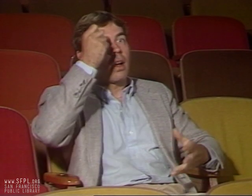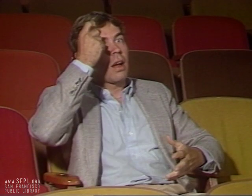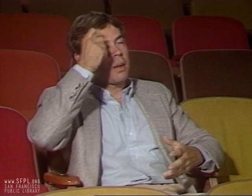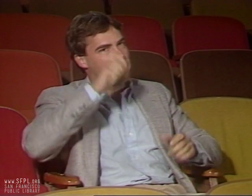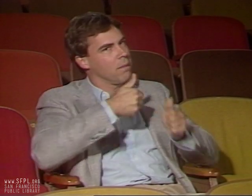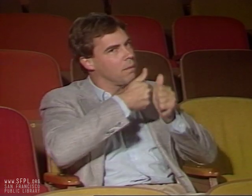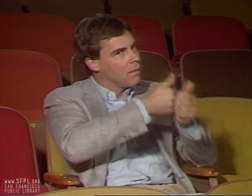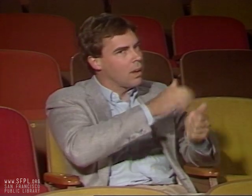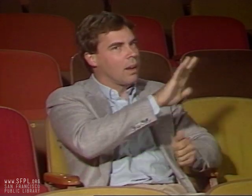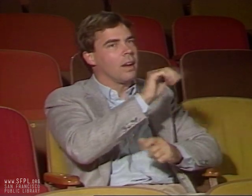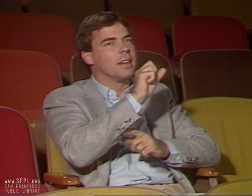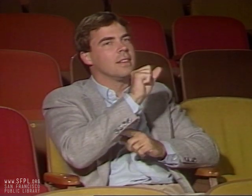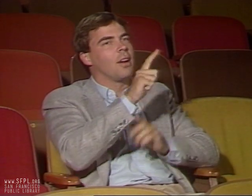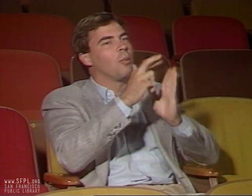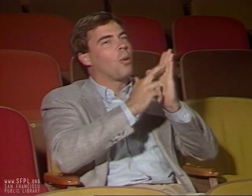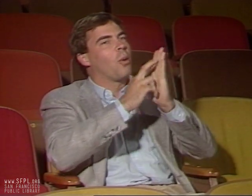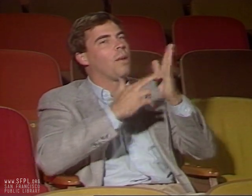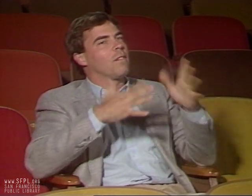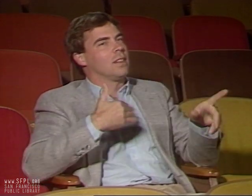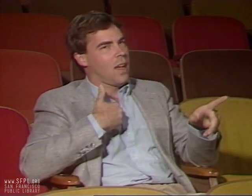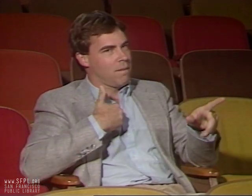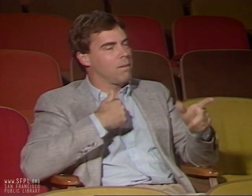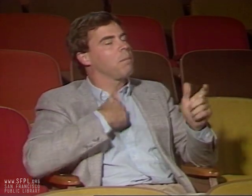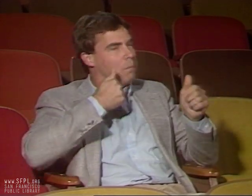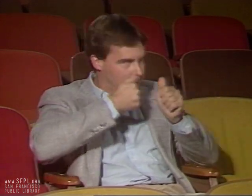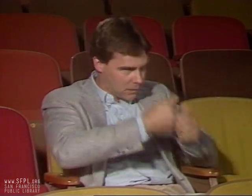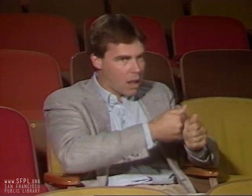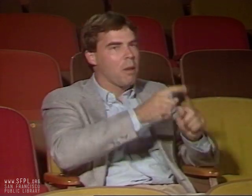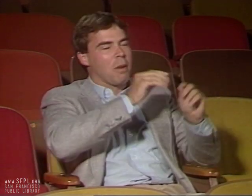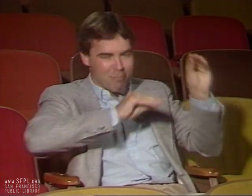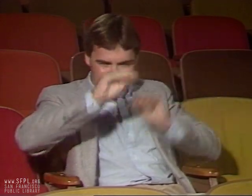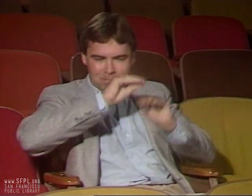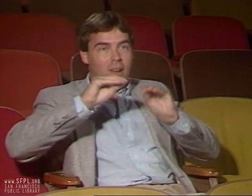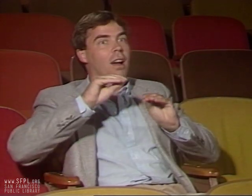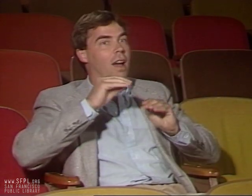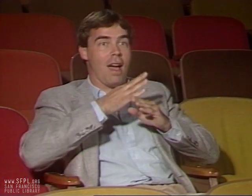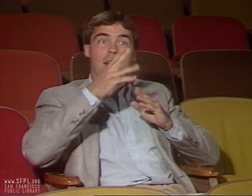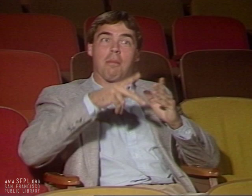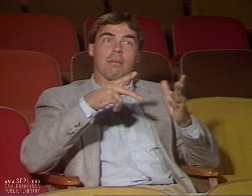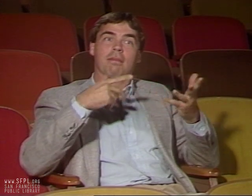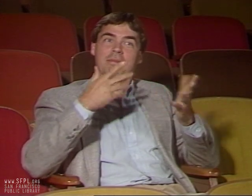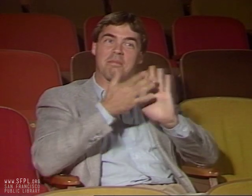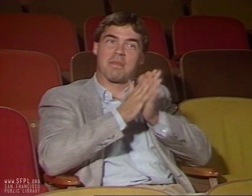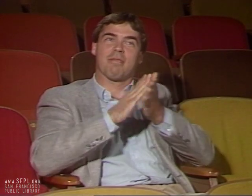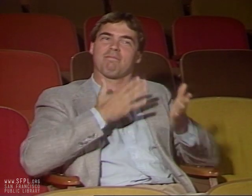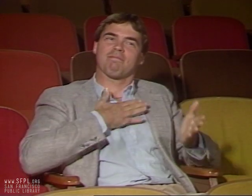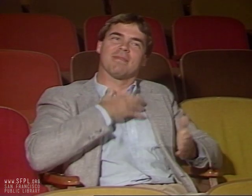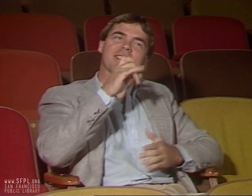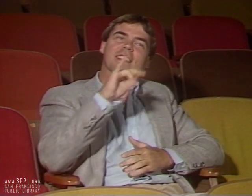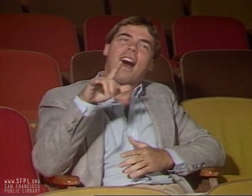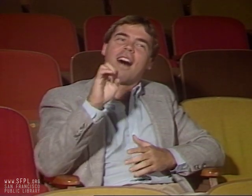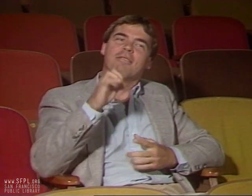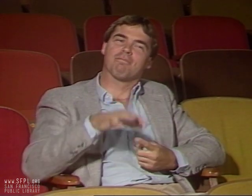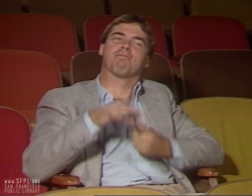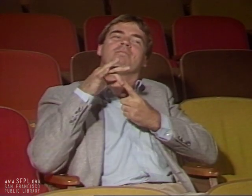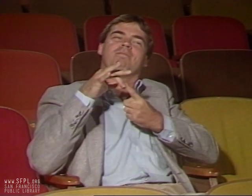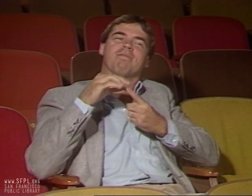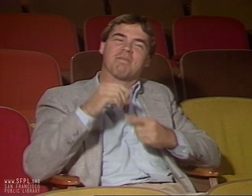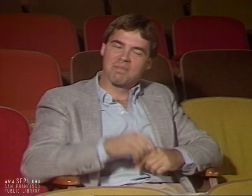view, while the abstraction of ASL frees me from film's literalness or real-world representation. This cinematic